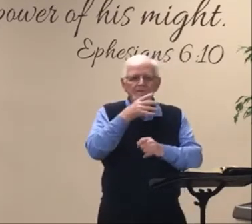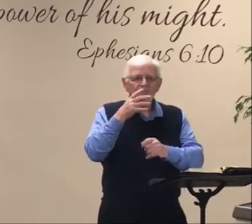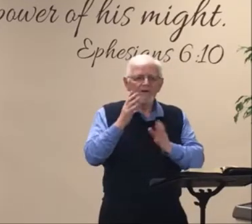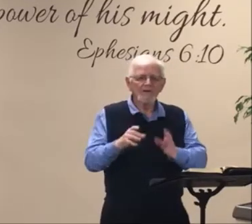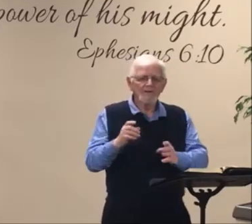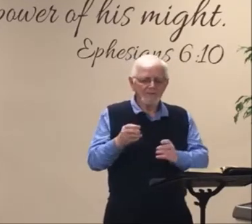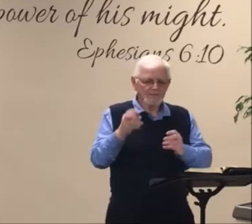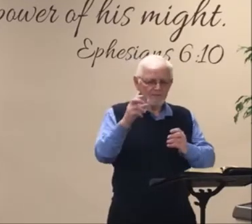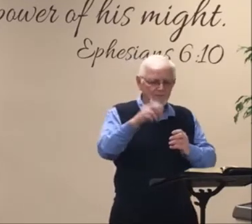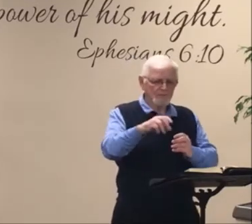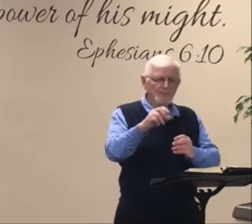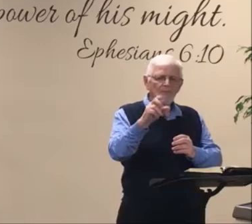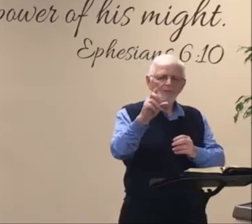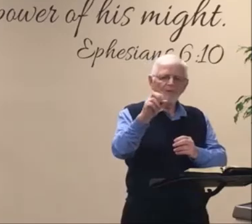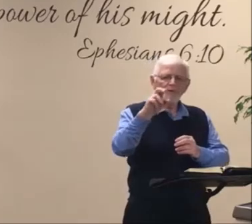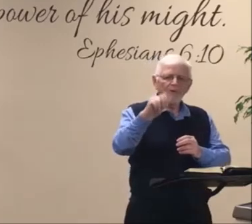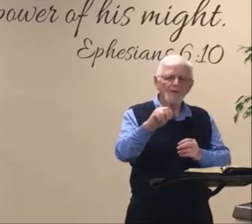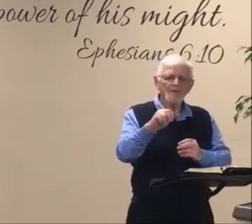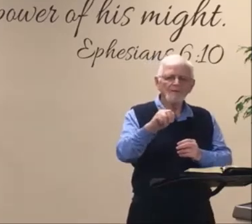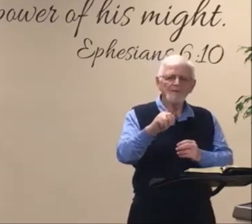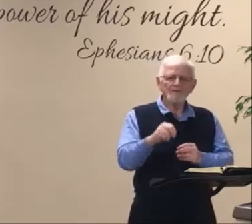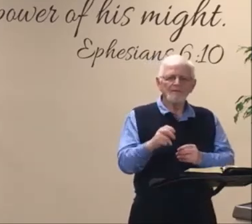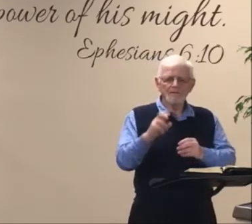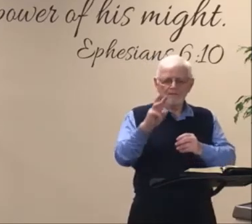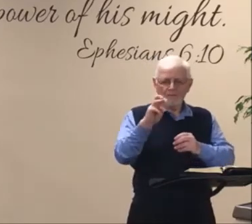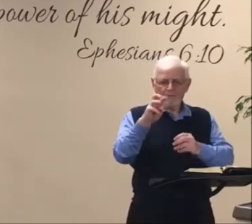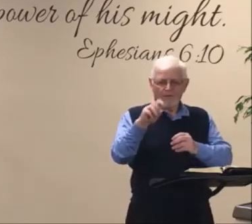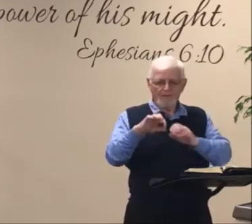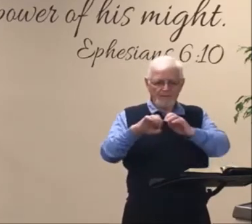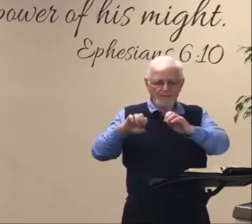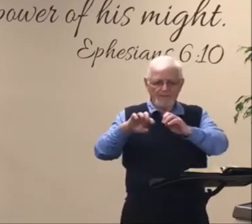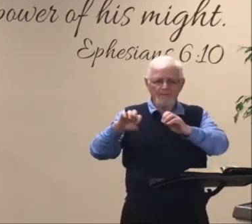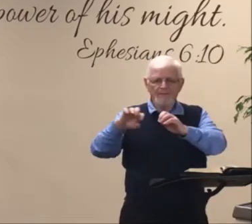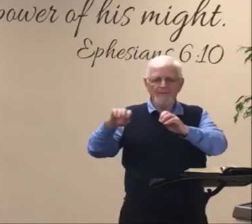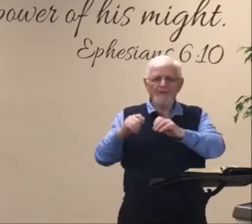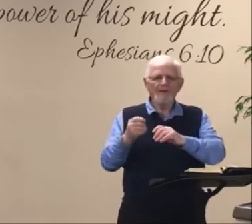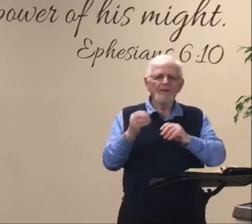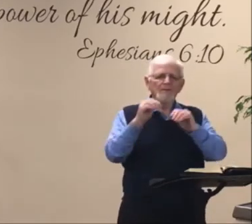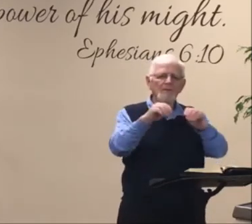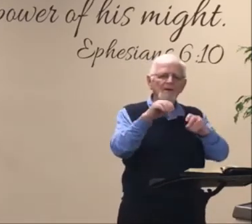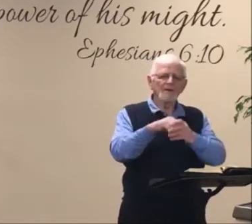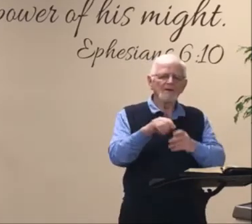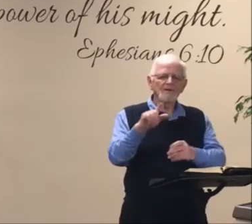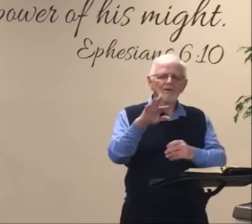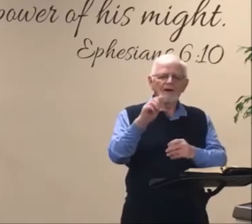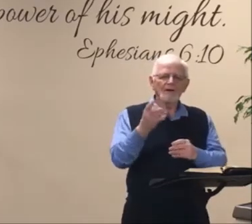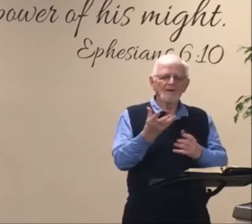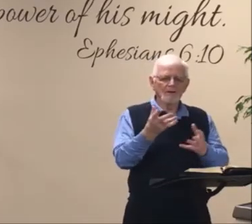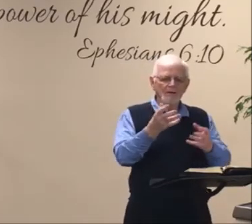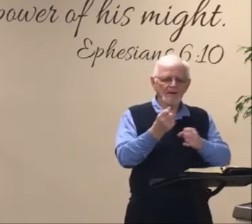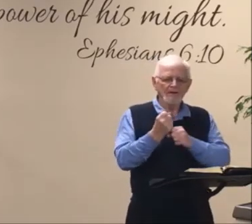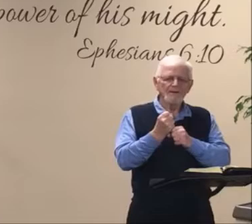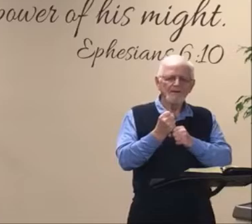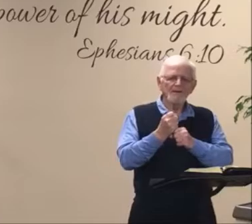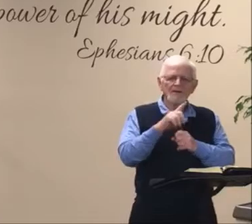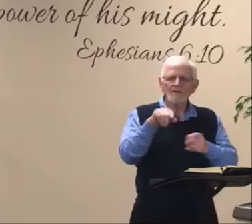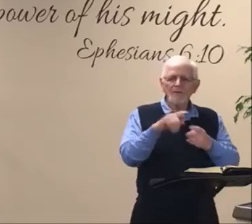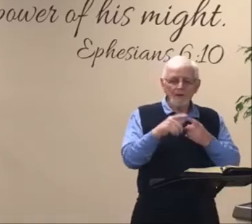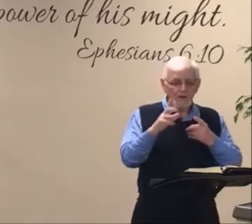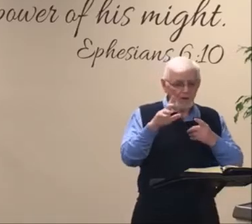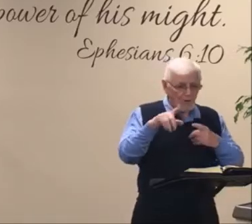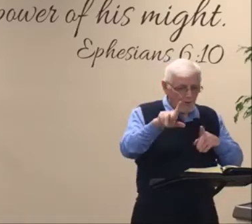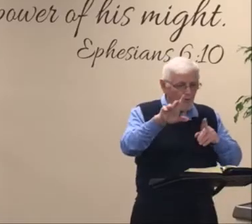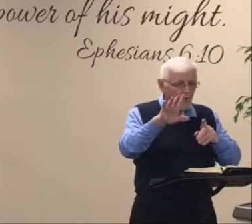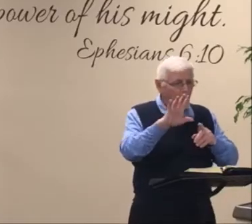corn. Every farmer tries to keep weeds out so he doesn't get weeds, but whatever he puts in the ground is what he gets. When you go your own